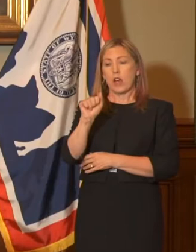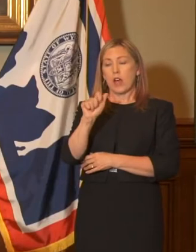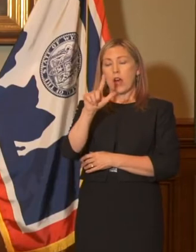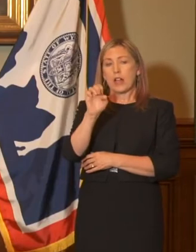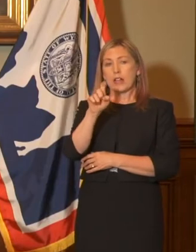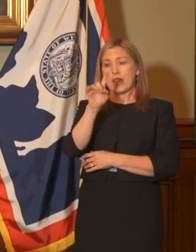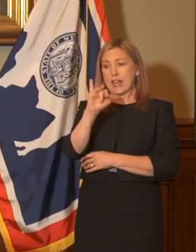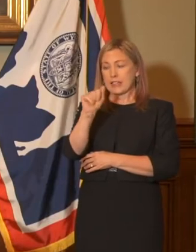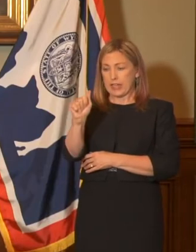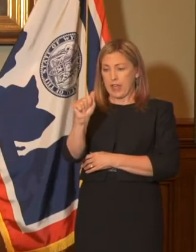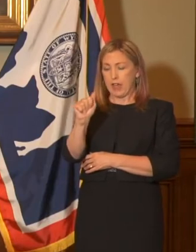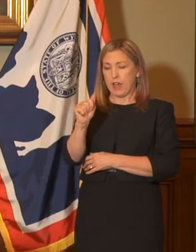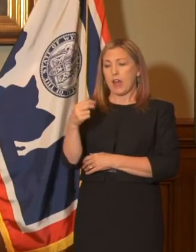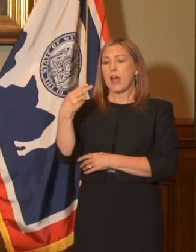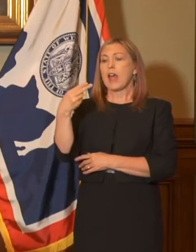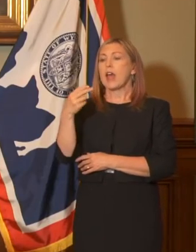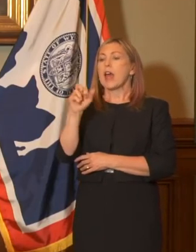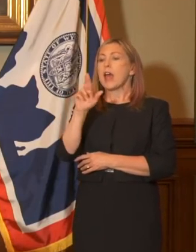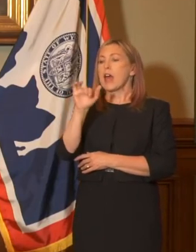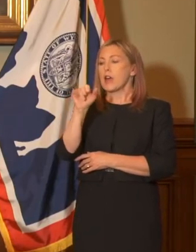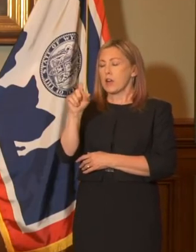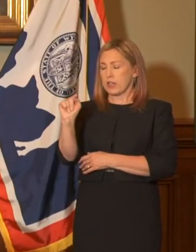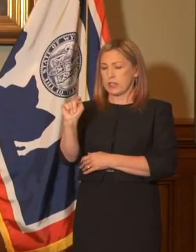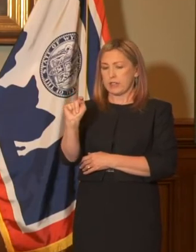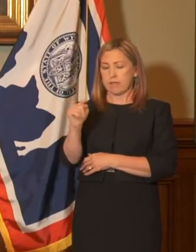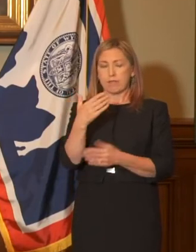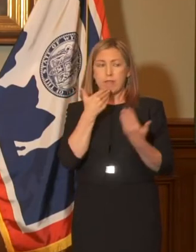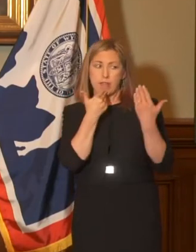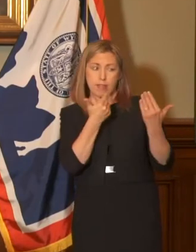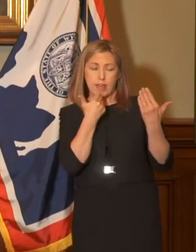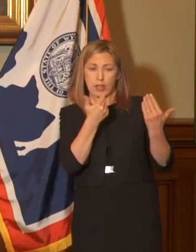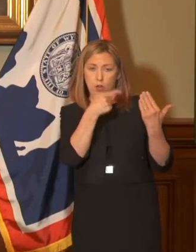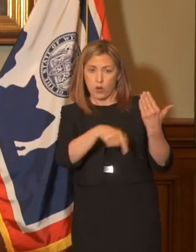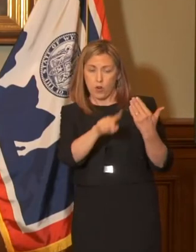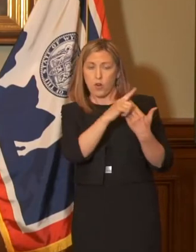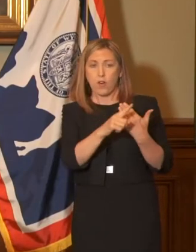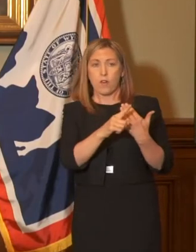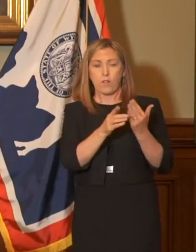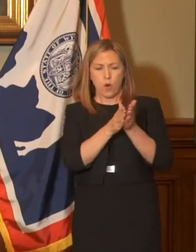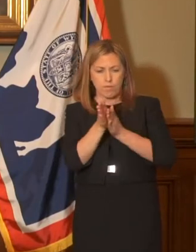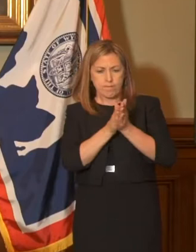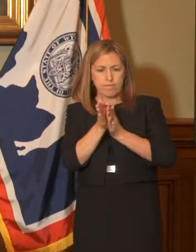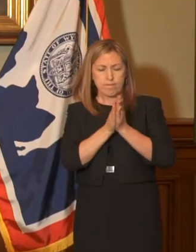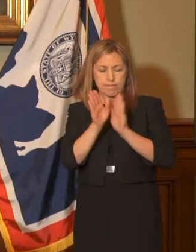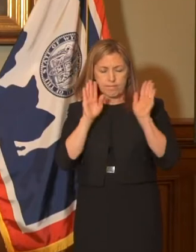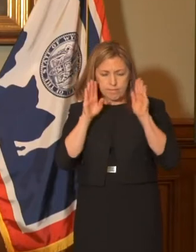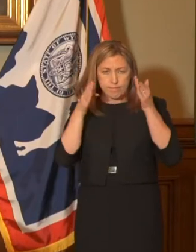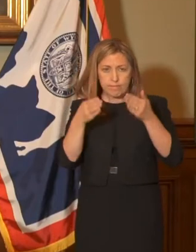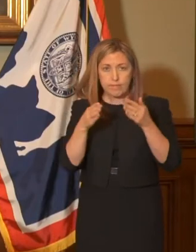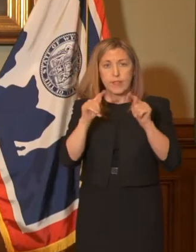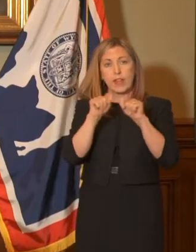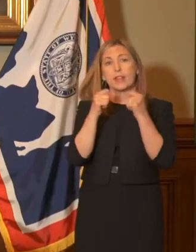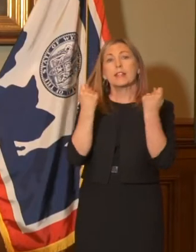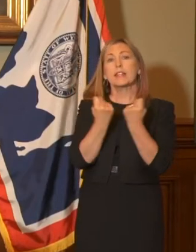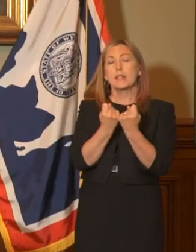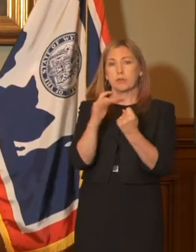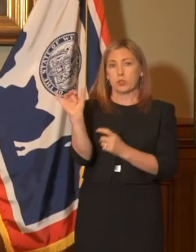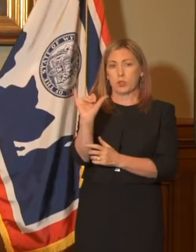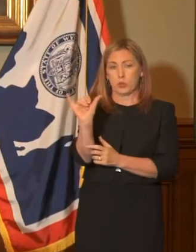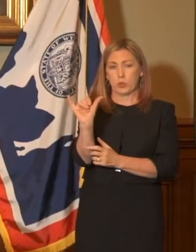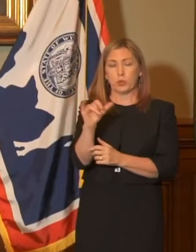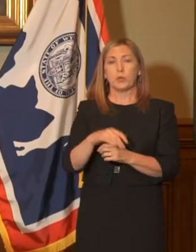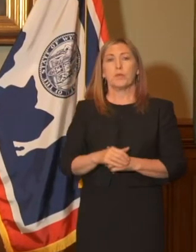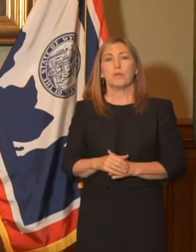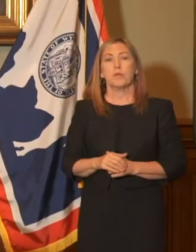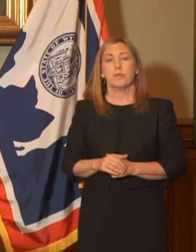Harris, and I want to thank her for her diligence and her team's diligence as well.